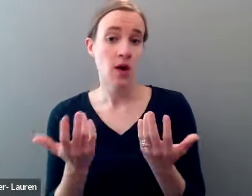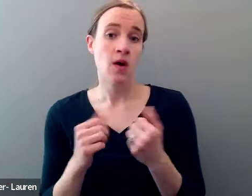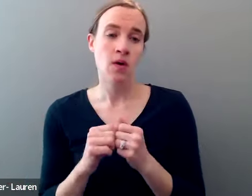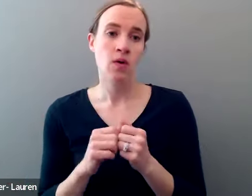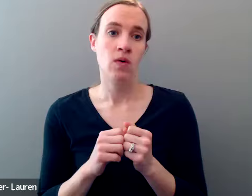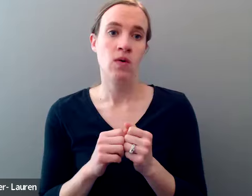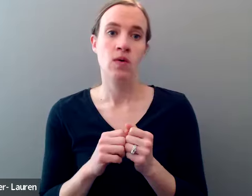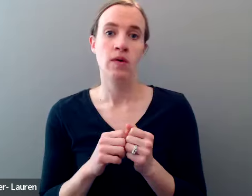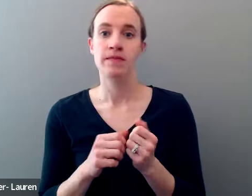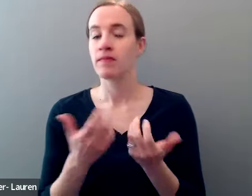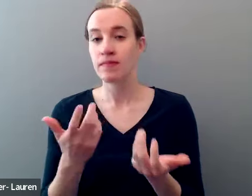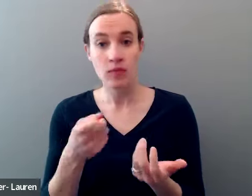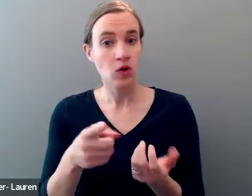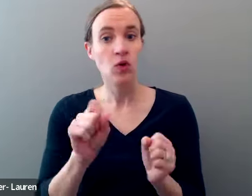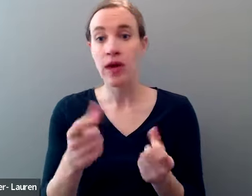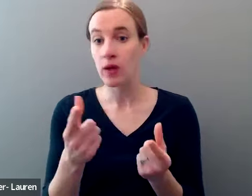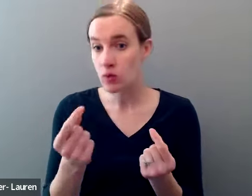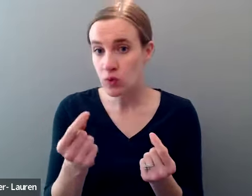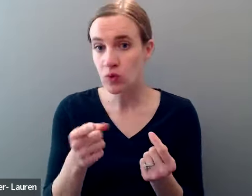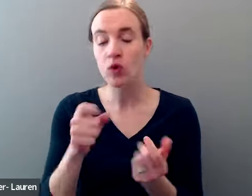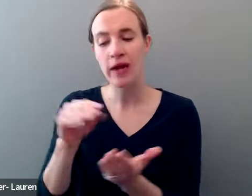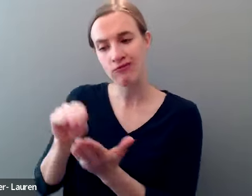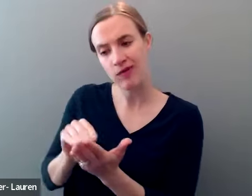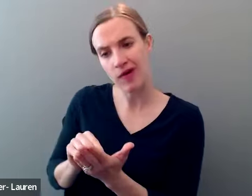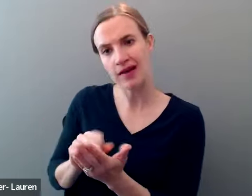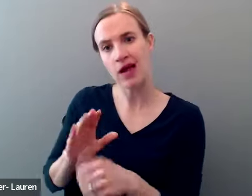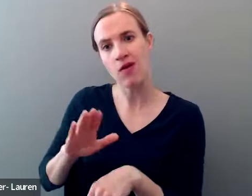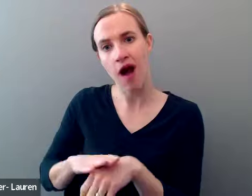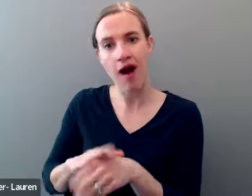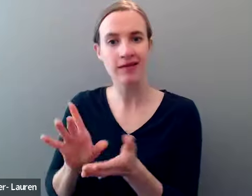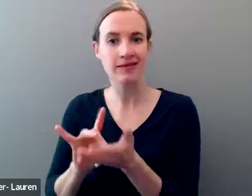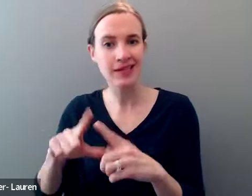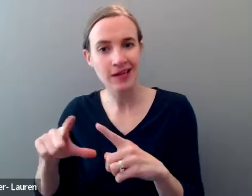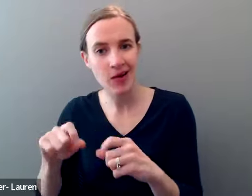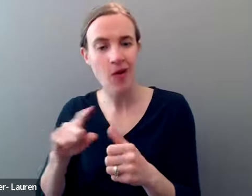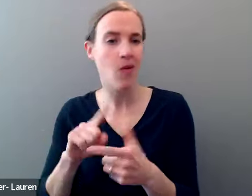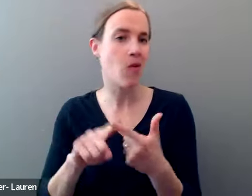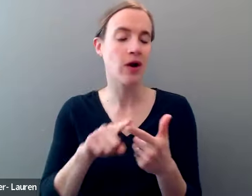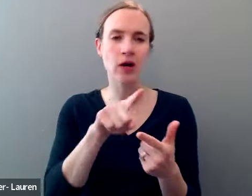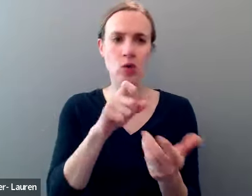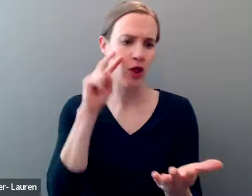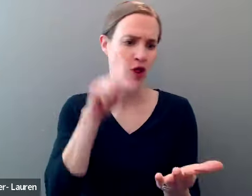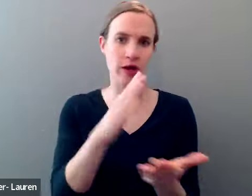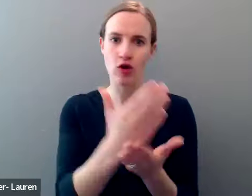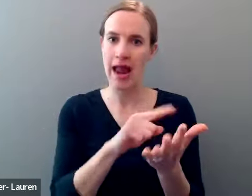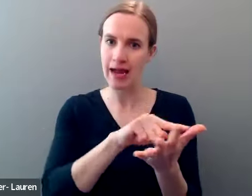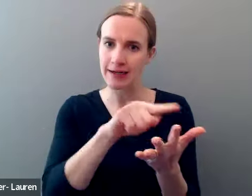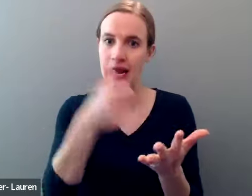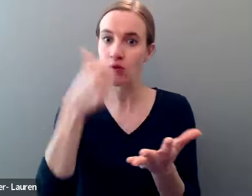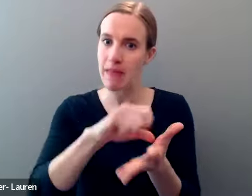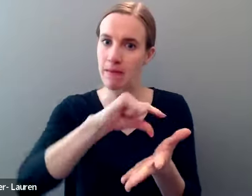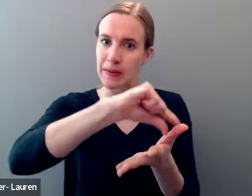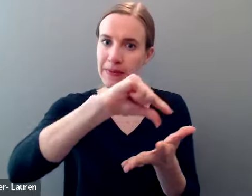another reminder, sticky notes. You can look at your hand. You can download the iChill app. But truly, the power in this